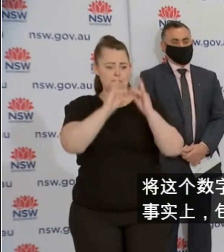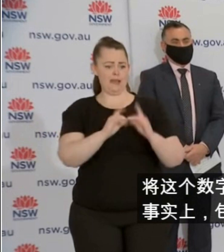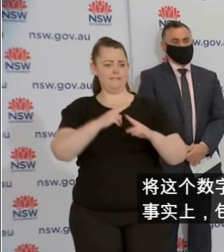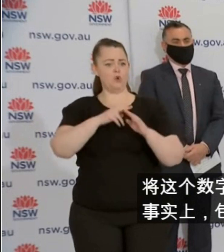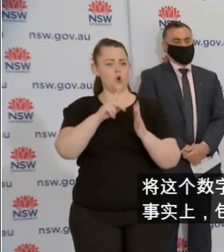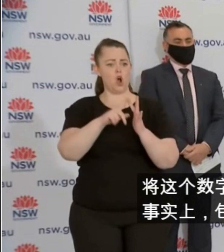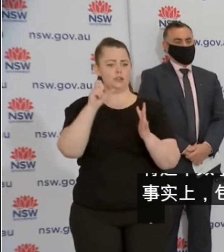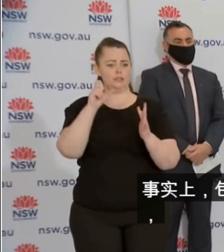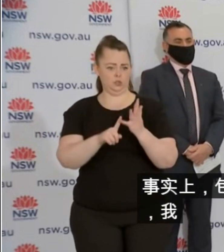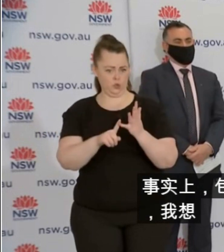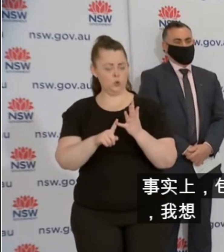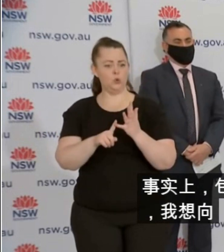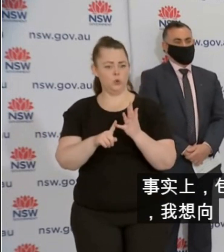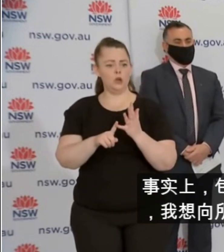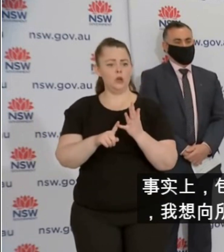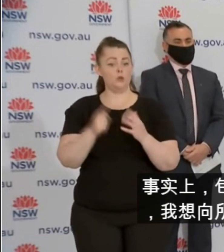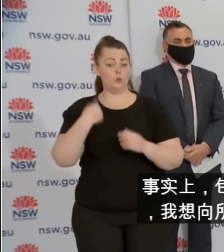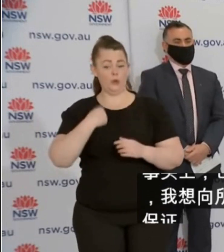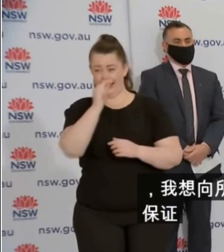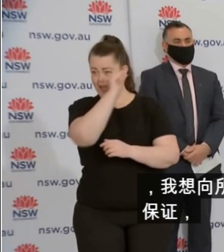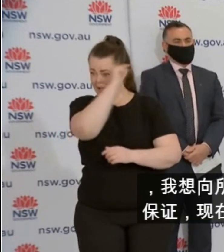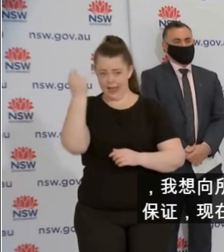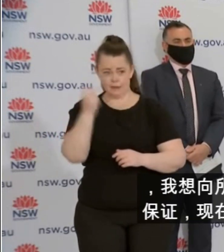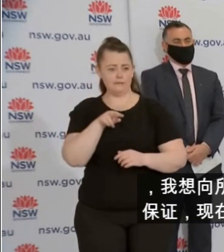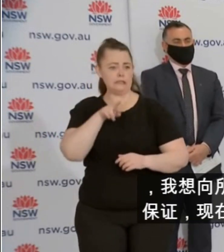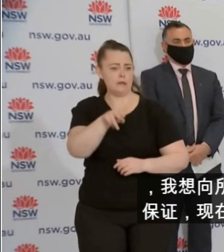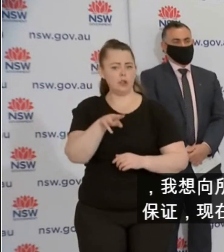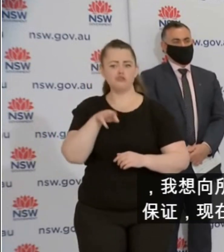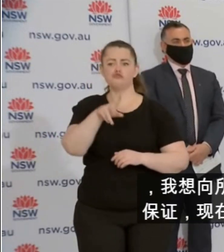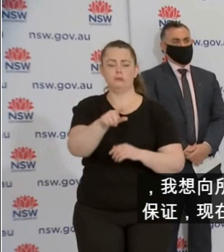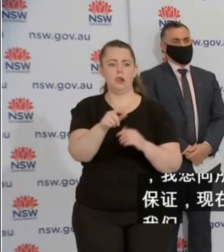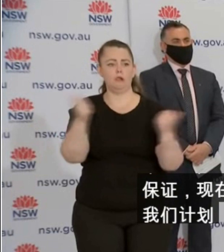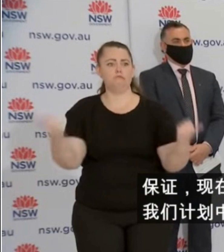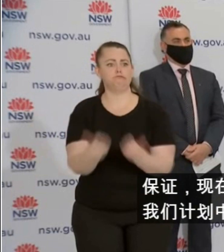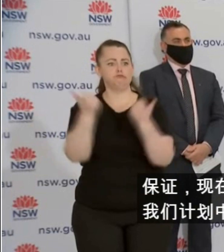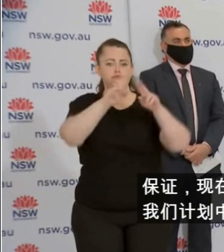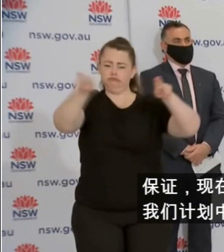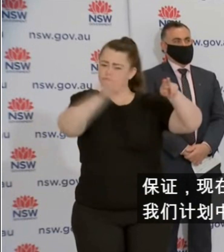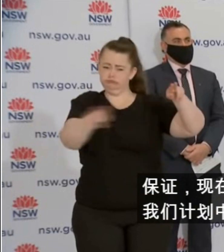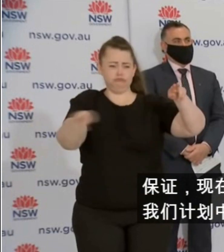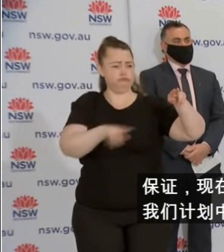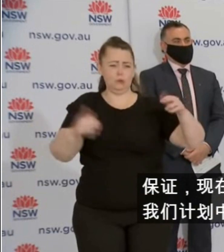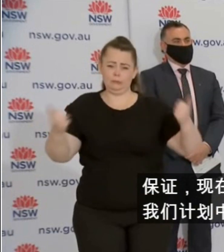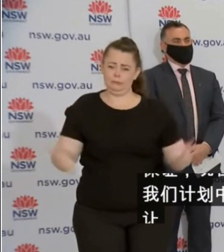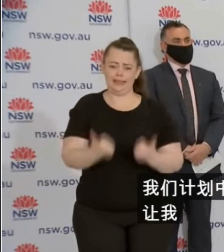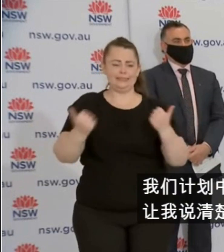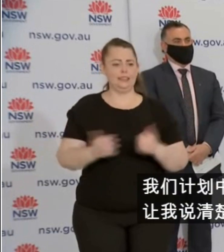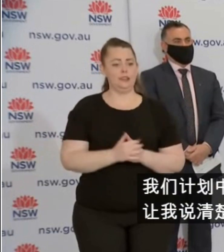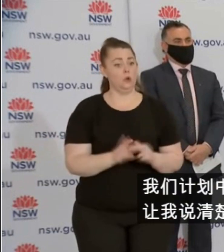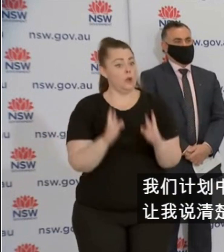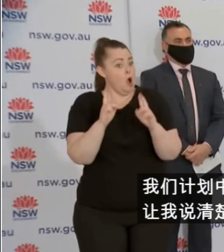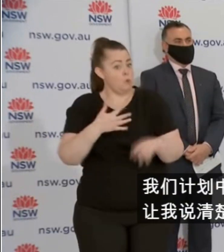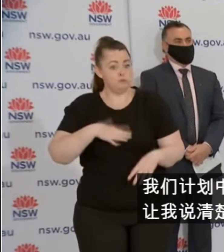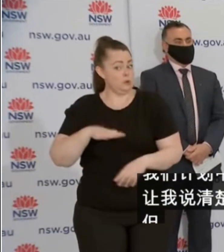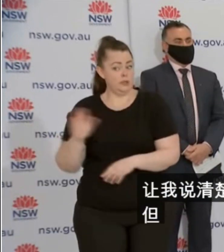that number, including staff, and I want to assure everybody of that. Now, we don't intend to use every single bed that's available in our plan, let me make that